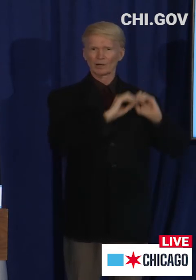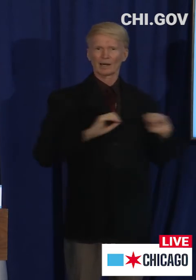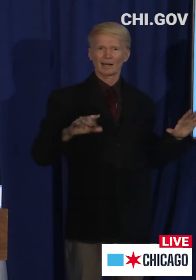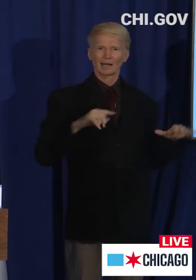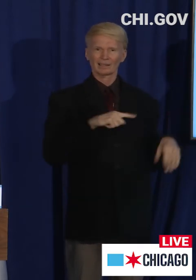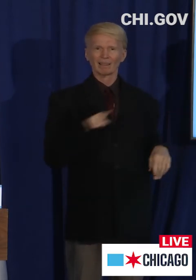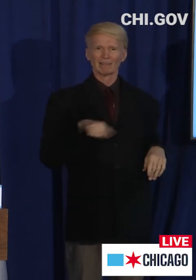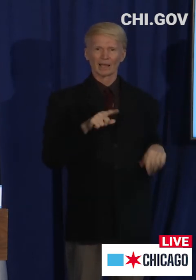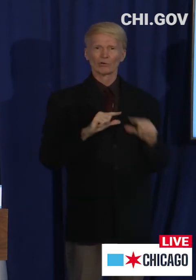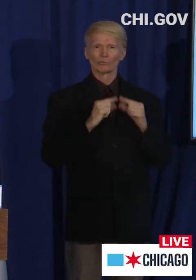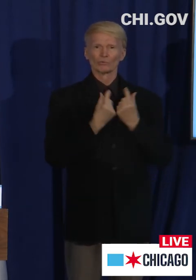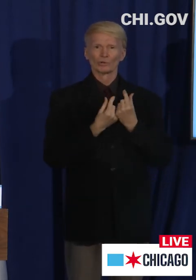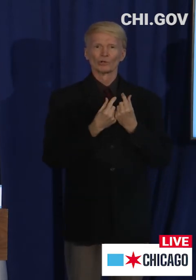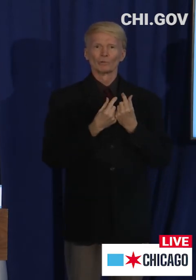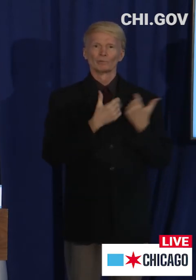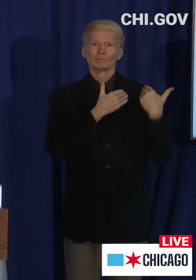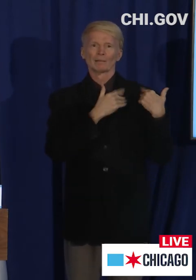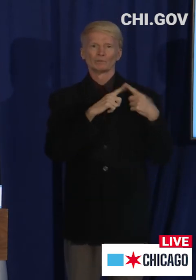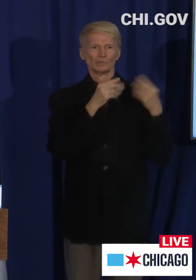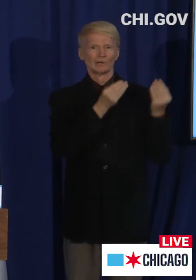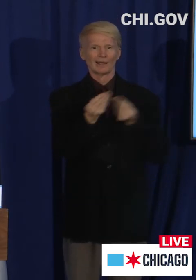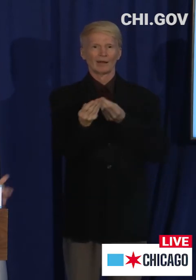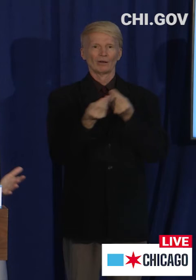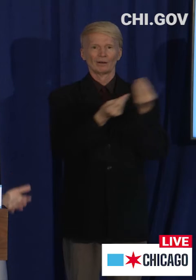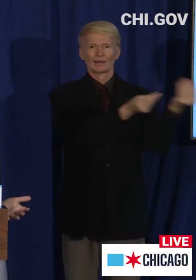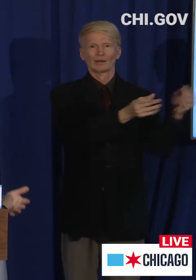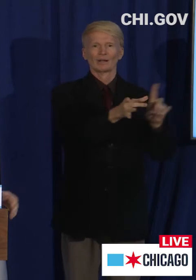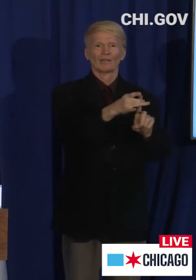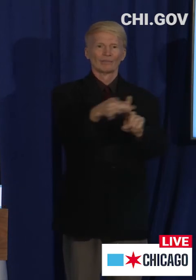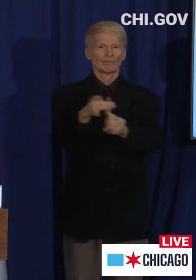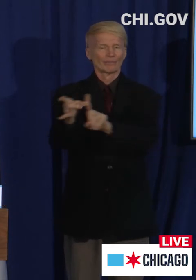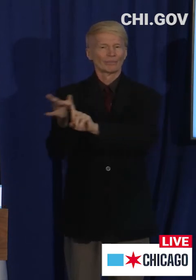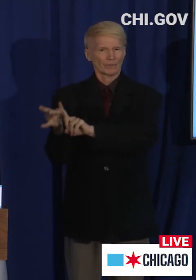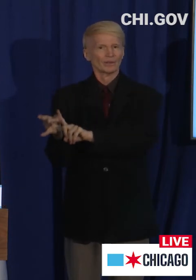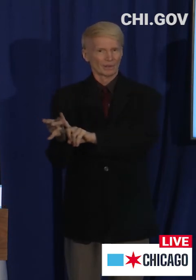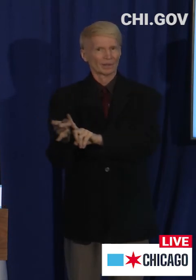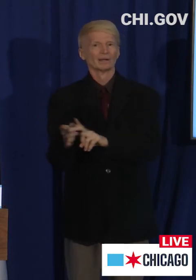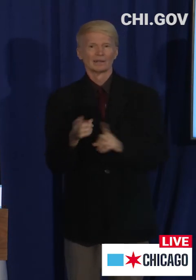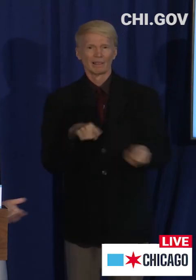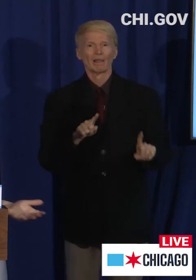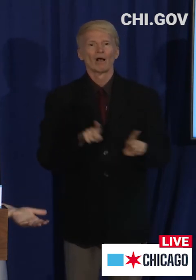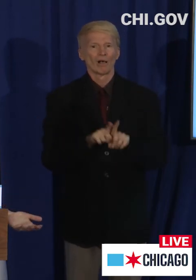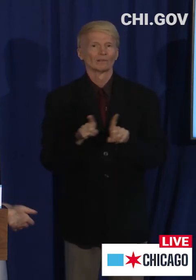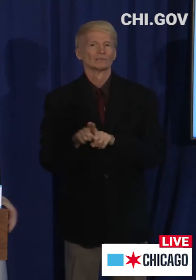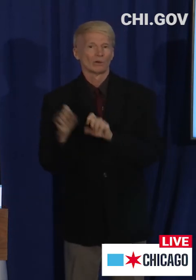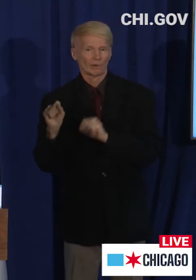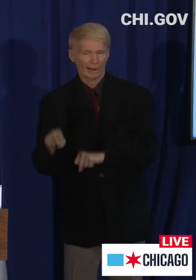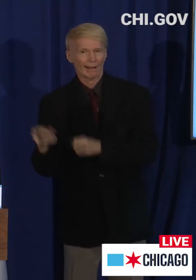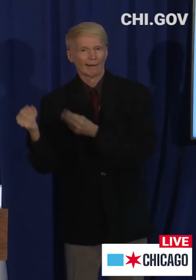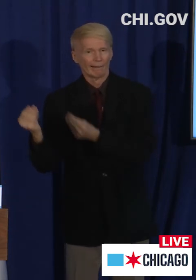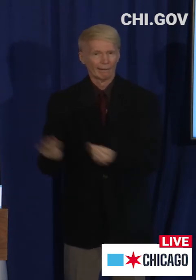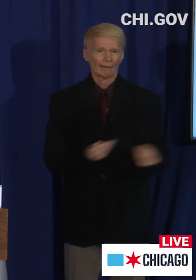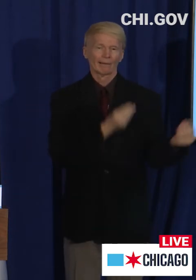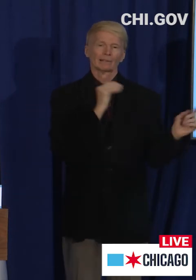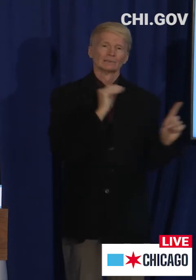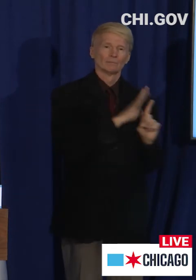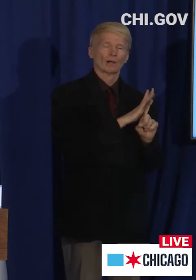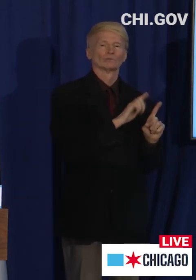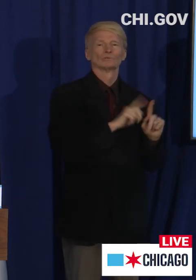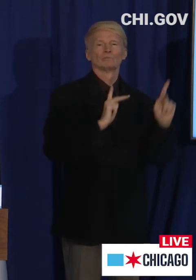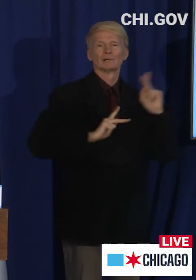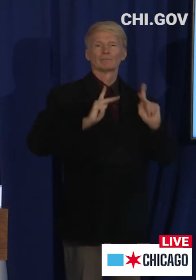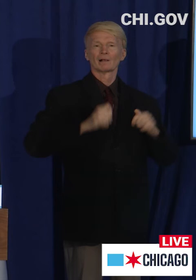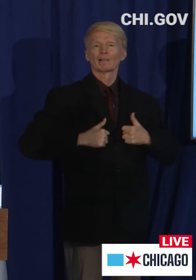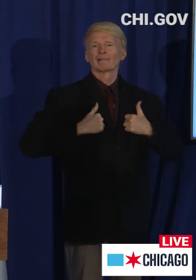I know there are a lot of folks in those age groups who potentially are carrying underlying conditions and are exposed to those who are.